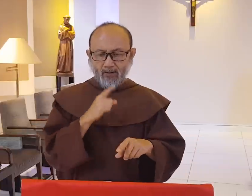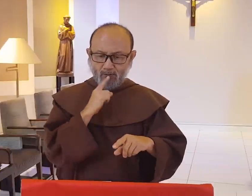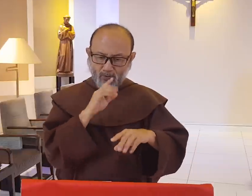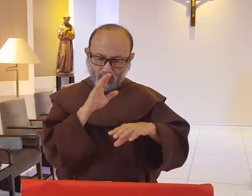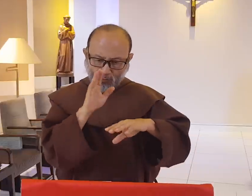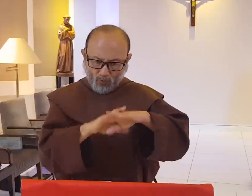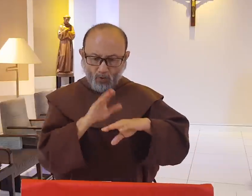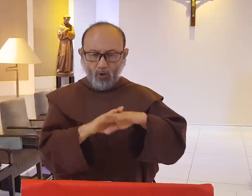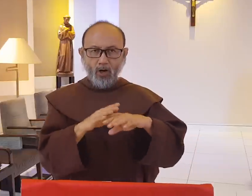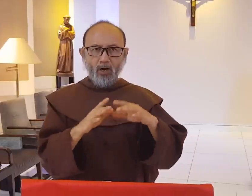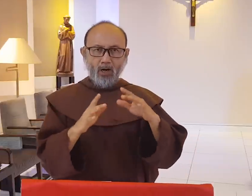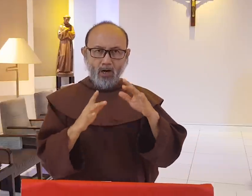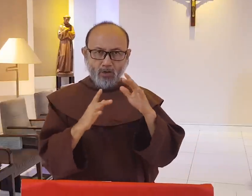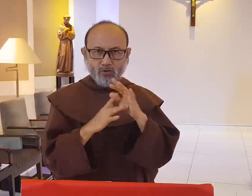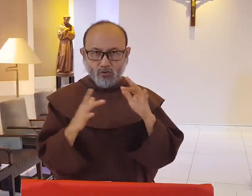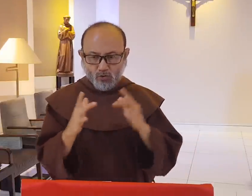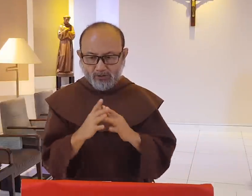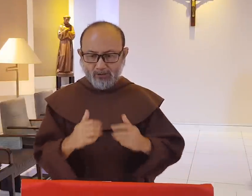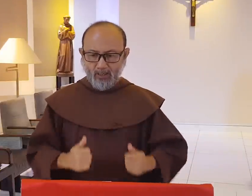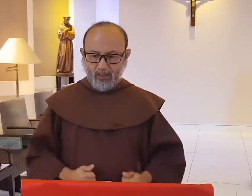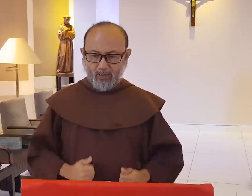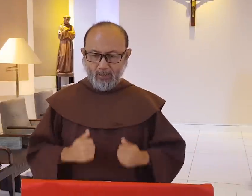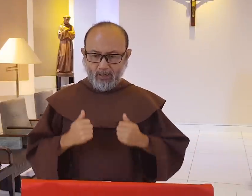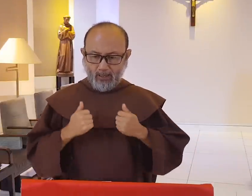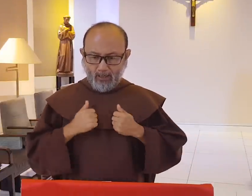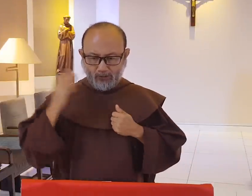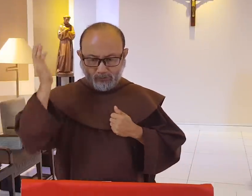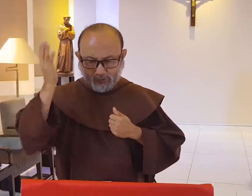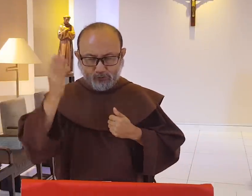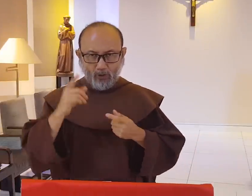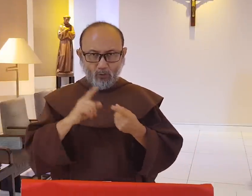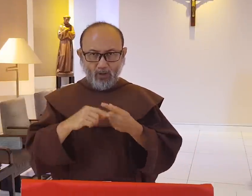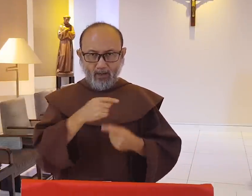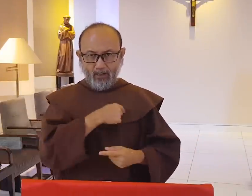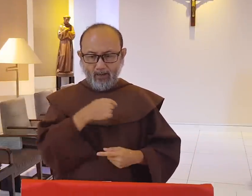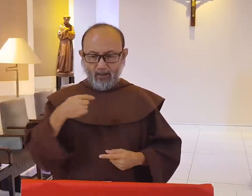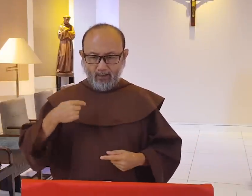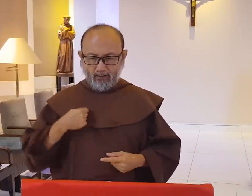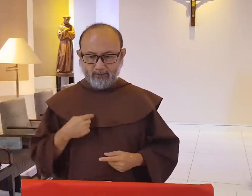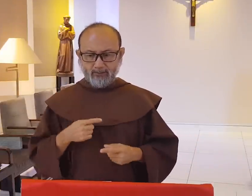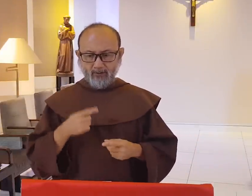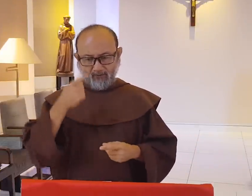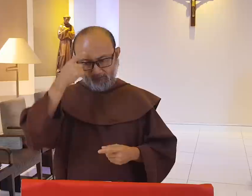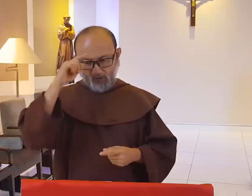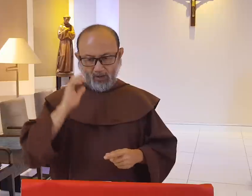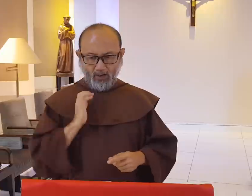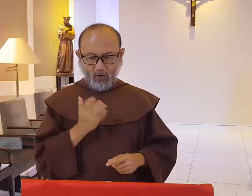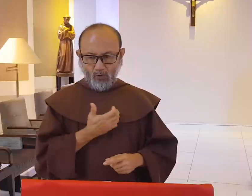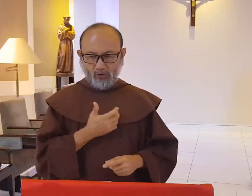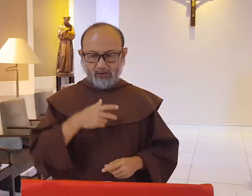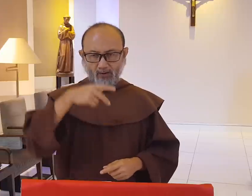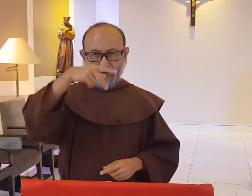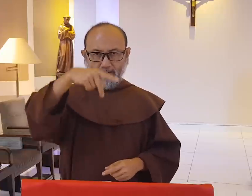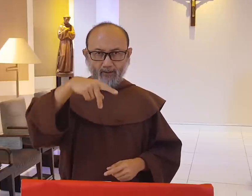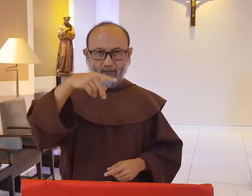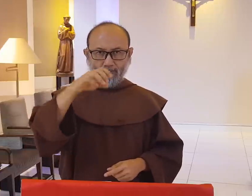The same rebuke Jesus addresses to us for our petty dreads